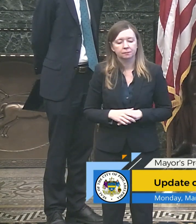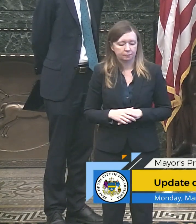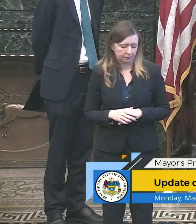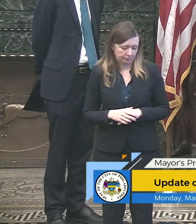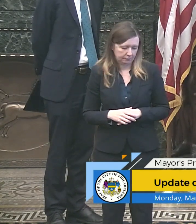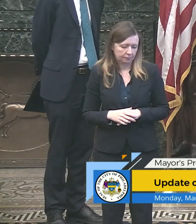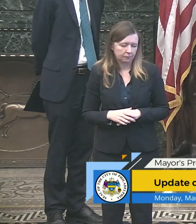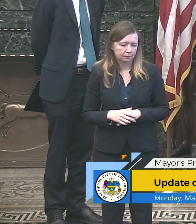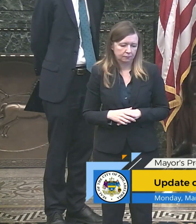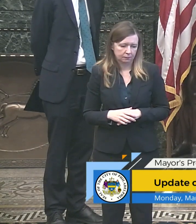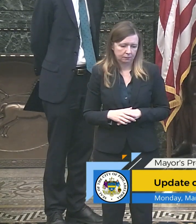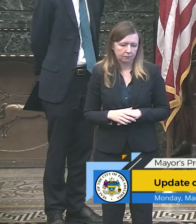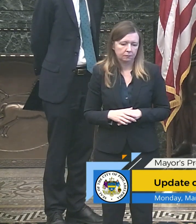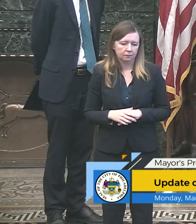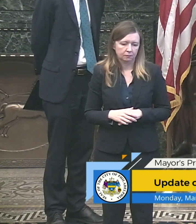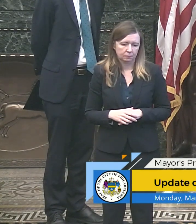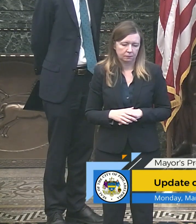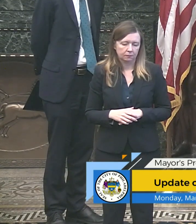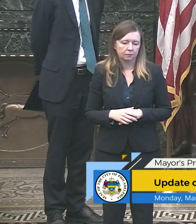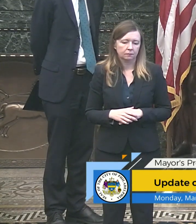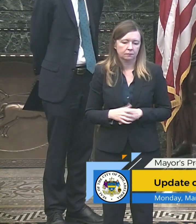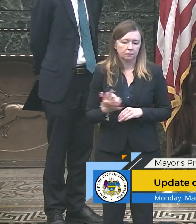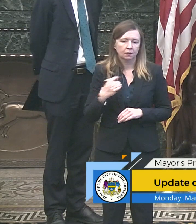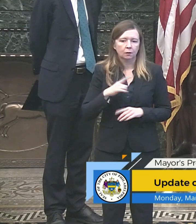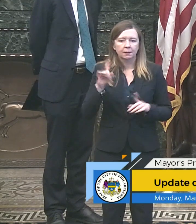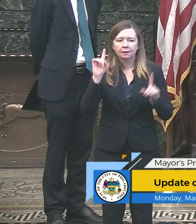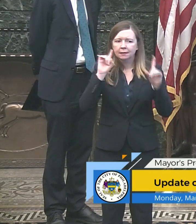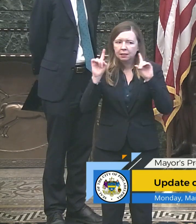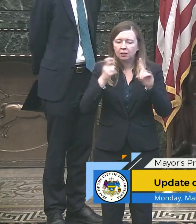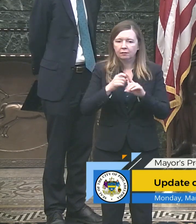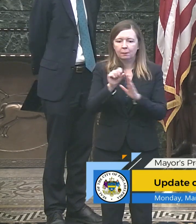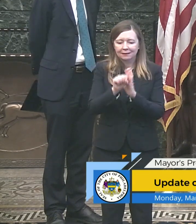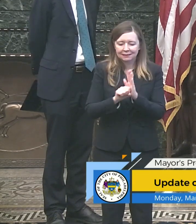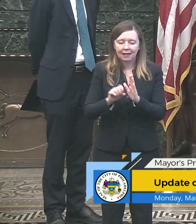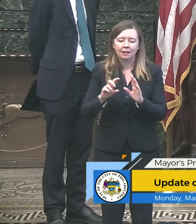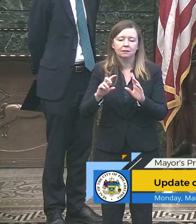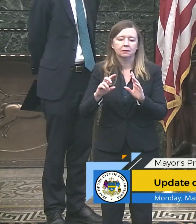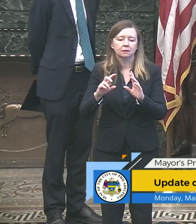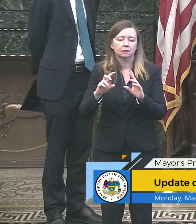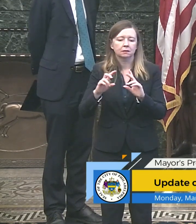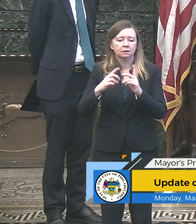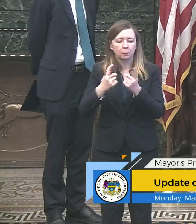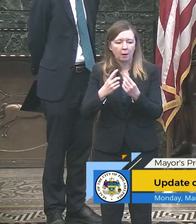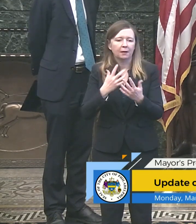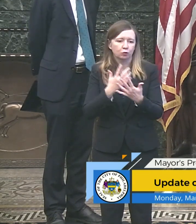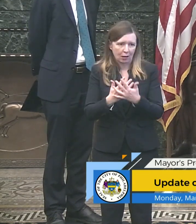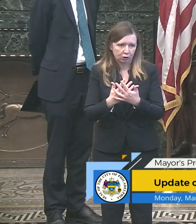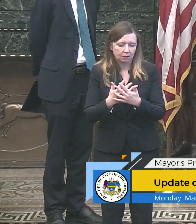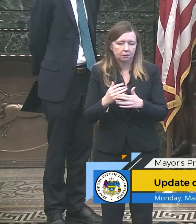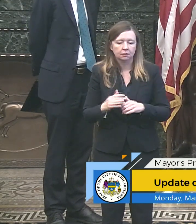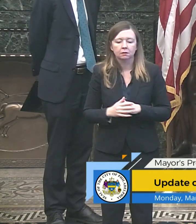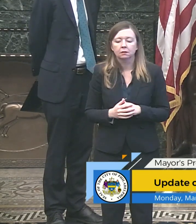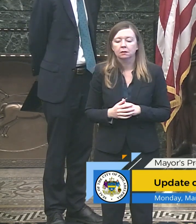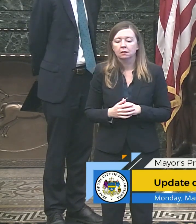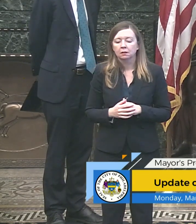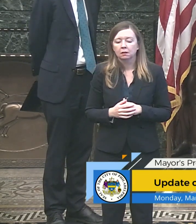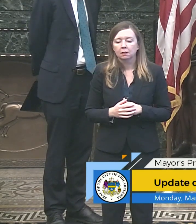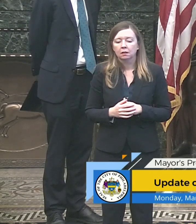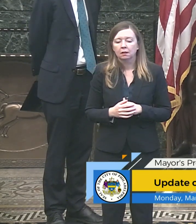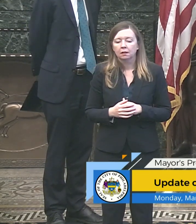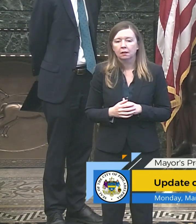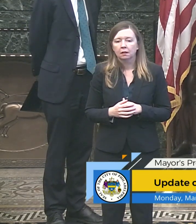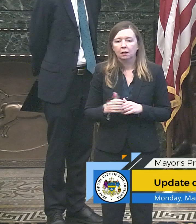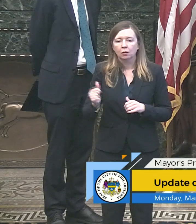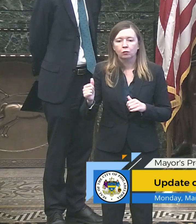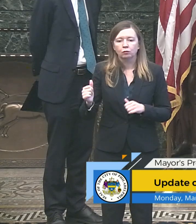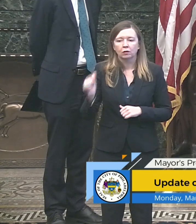want to ask about one of the situations we're hearing from the State Department of Corrections and their inability or refusal to give out